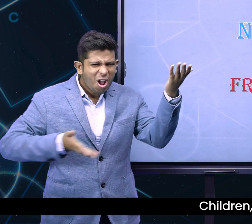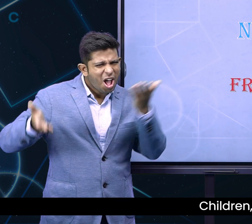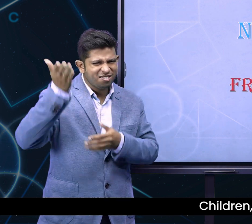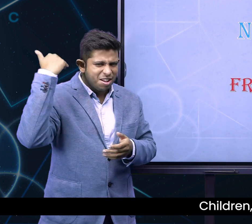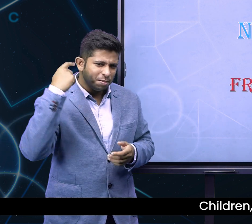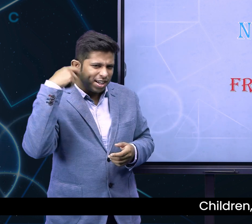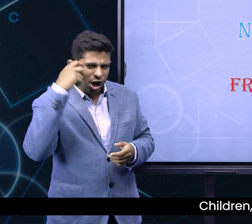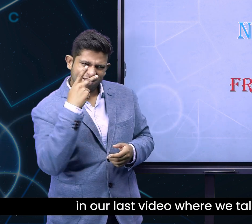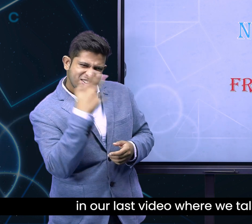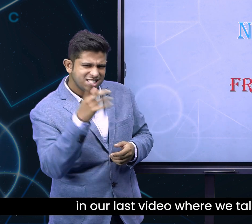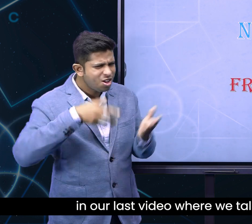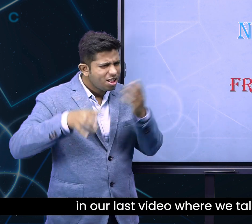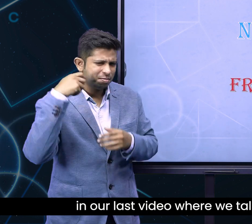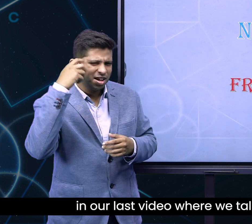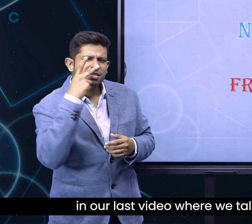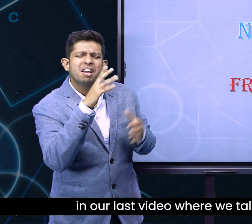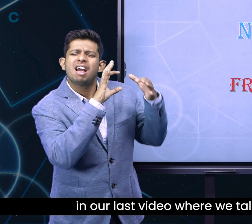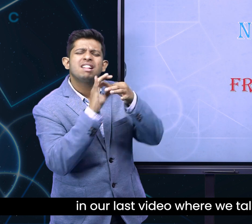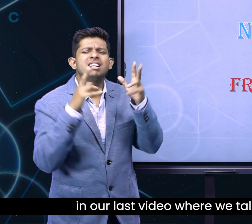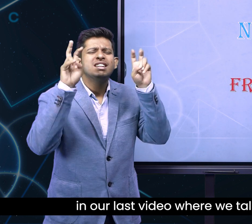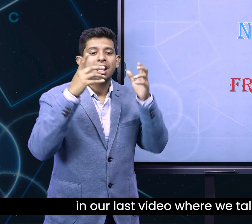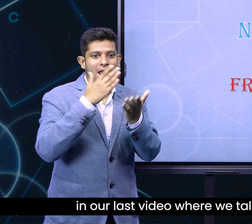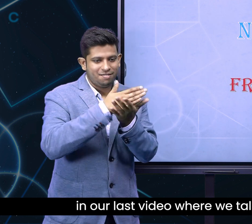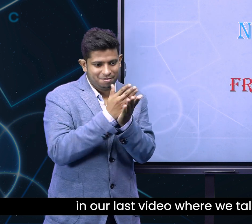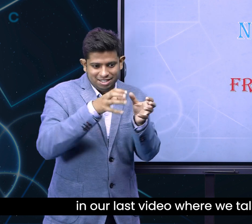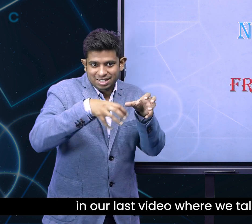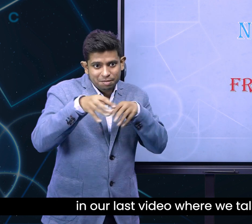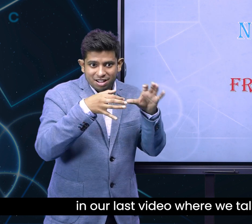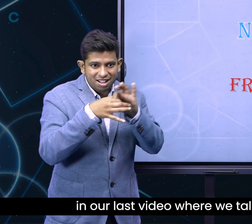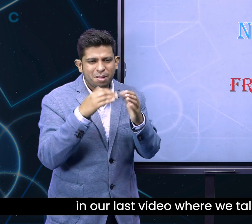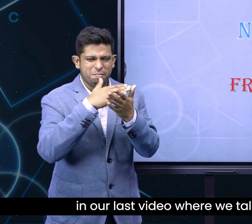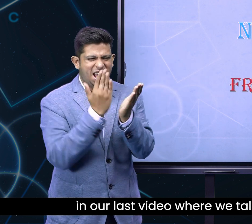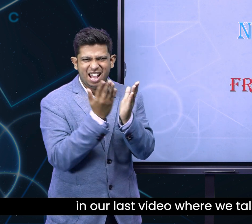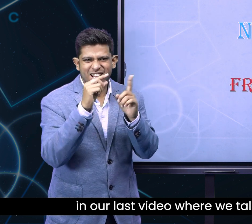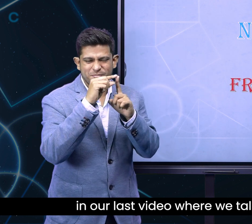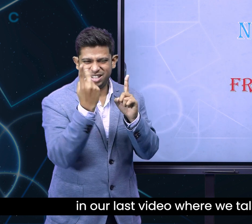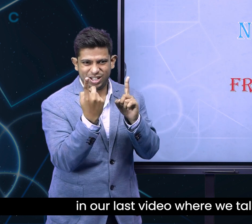Children, in our last video where we talked about fractions,